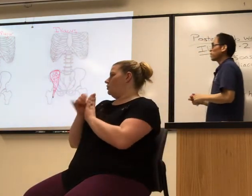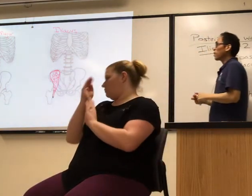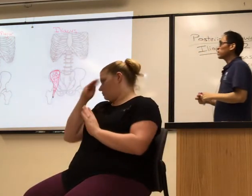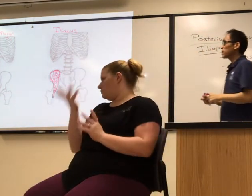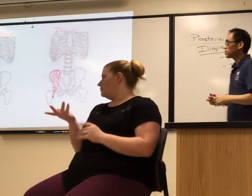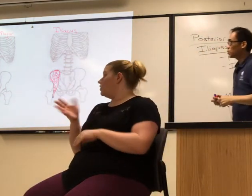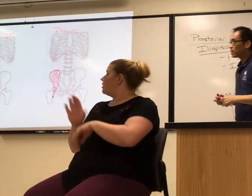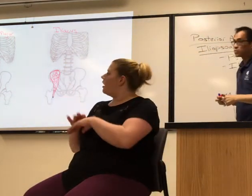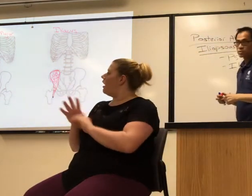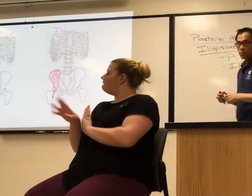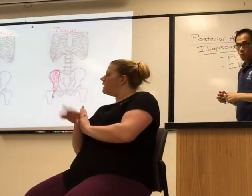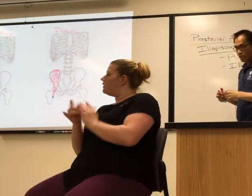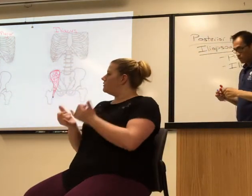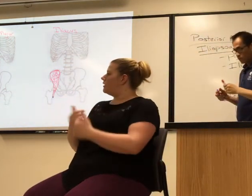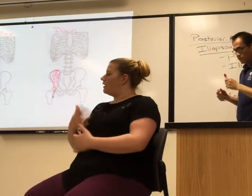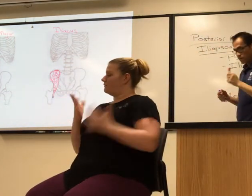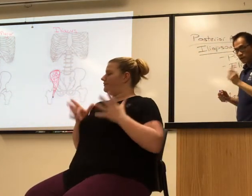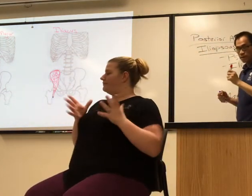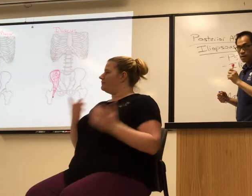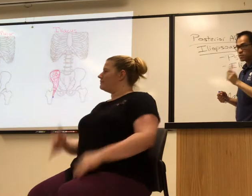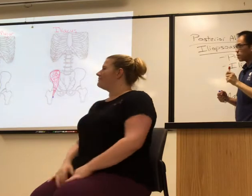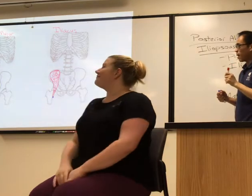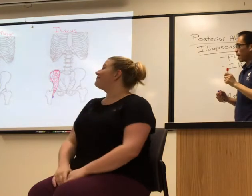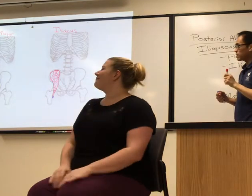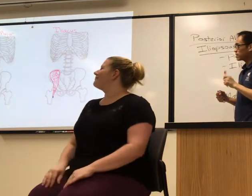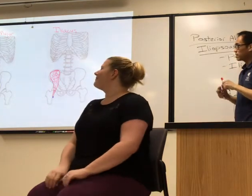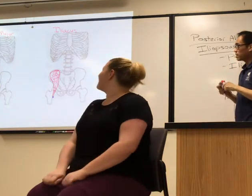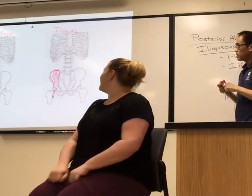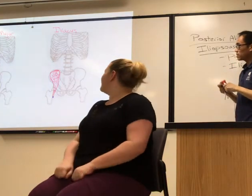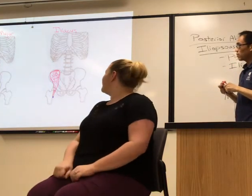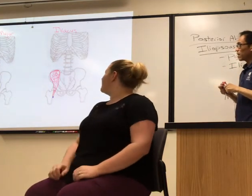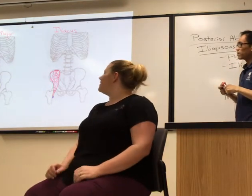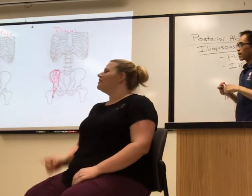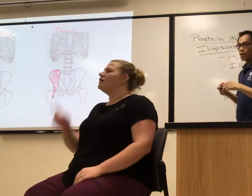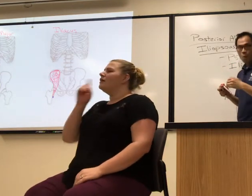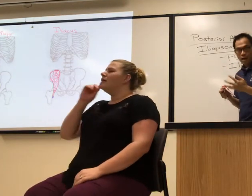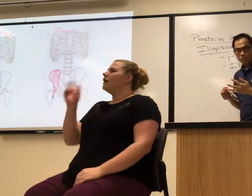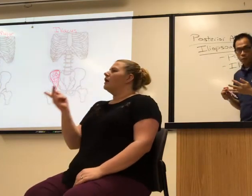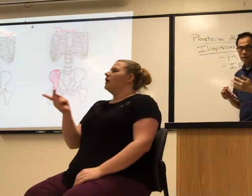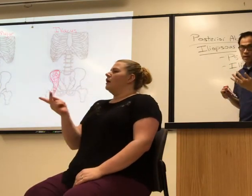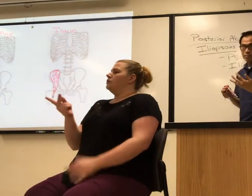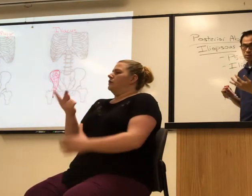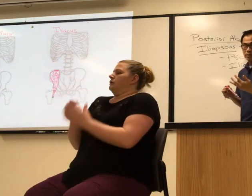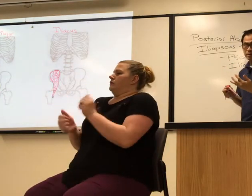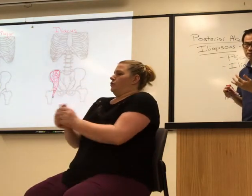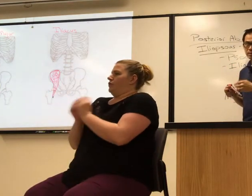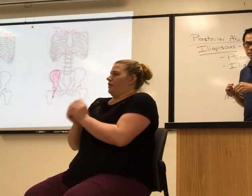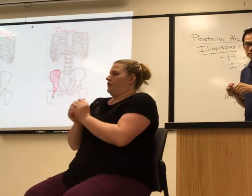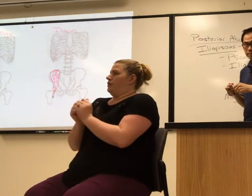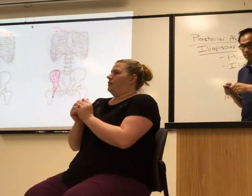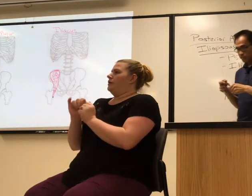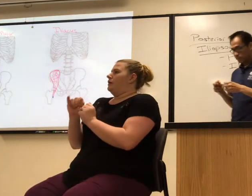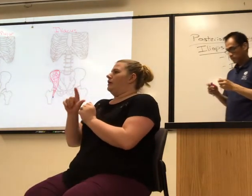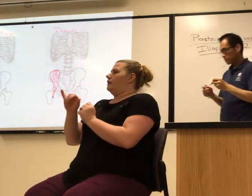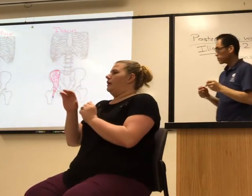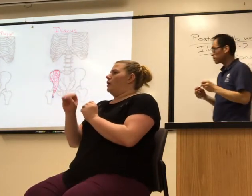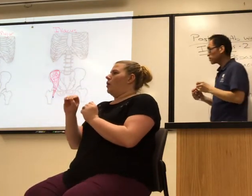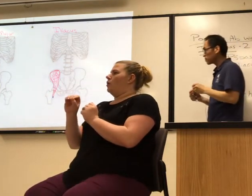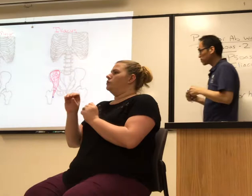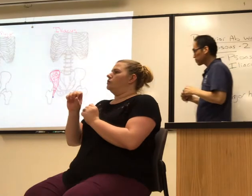So think of those as two muscles in one, the iliopsoas. So you have to kind of watch where I label it.